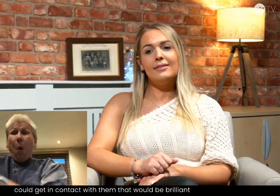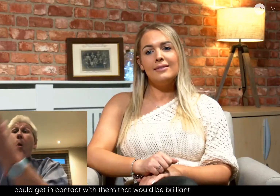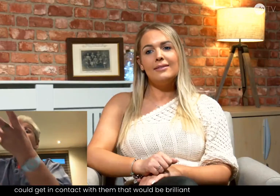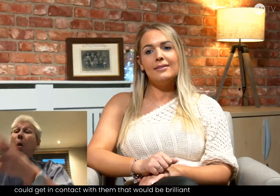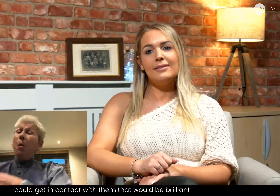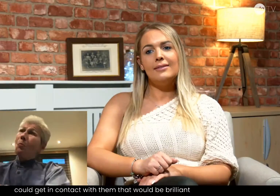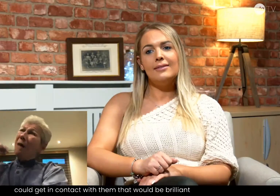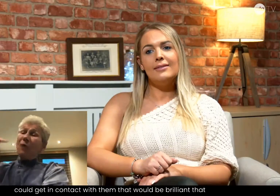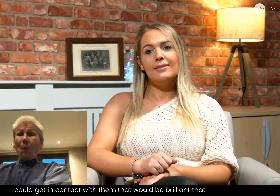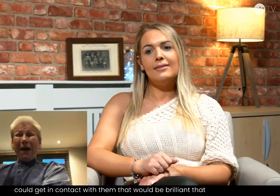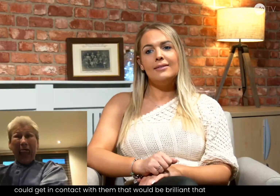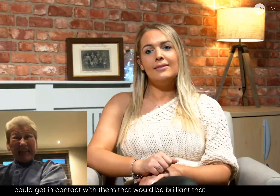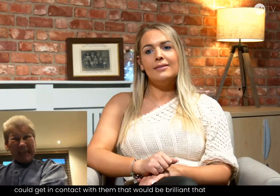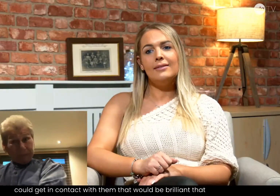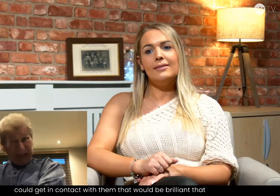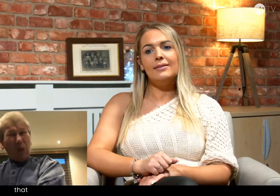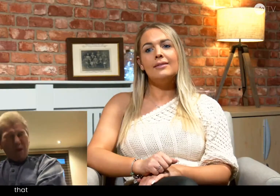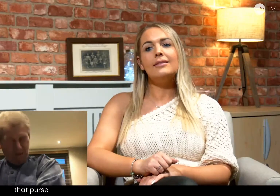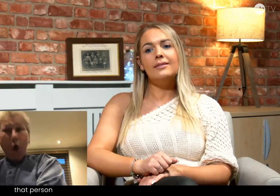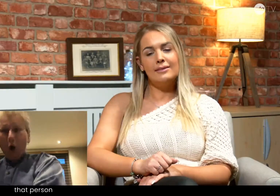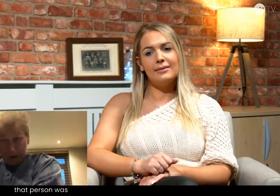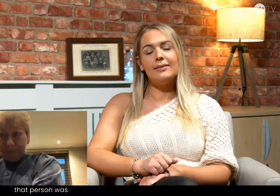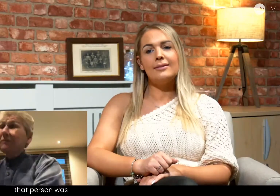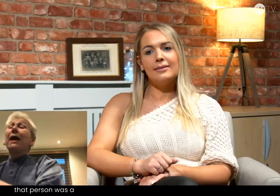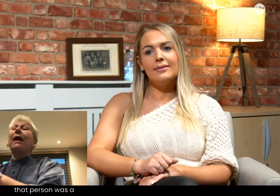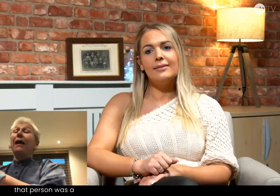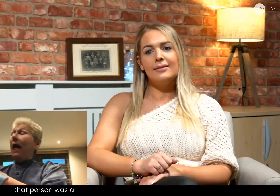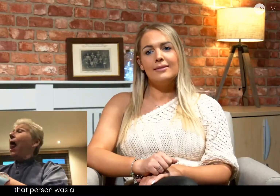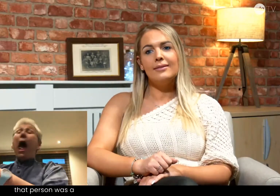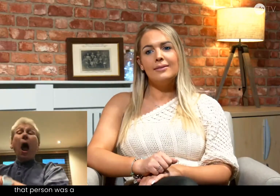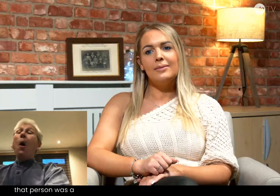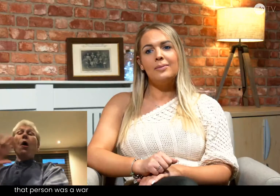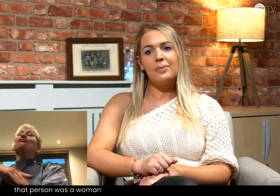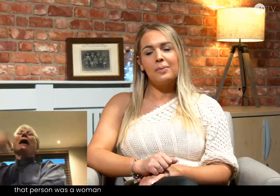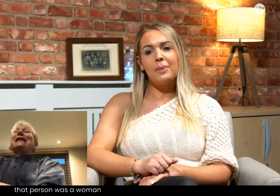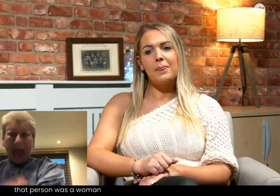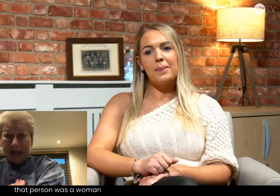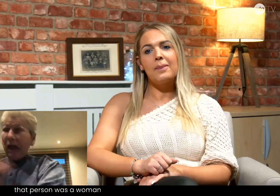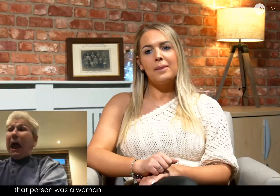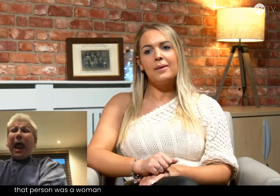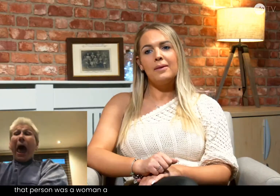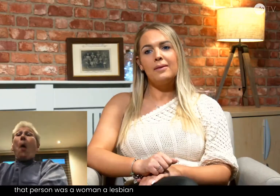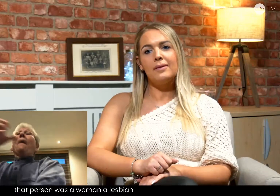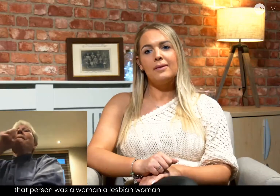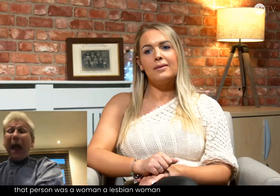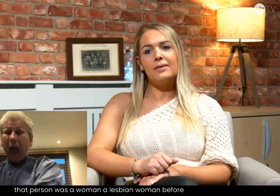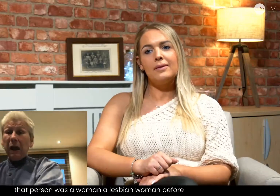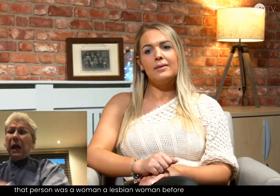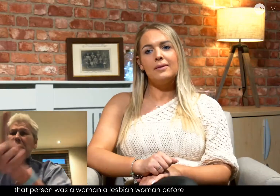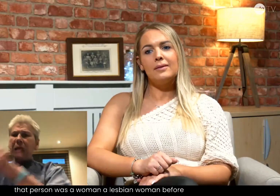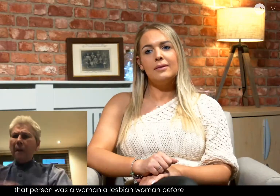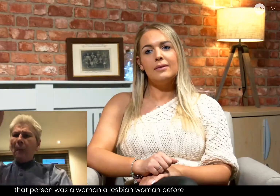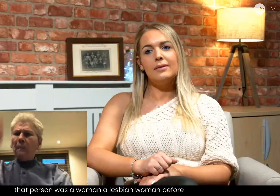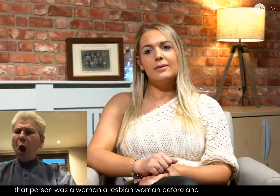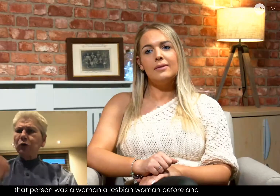That person was a woman, a lesbian woman before, and then transitioned to become a